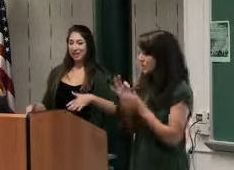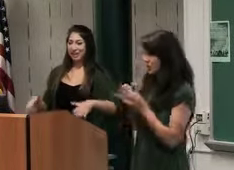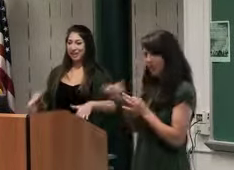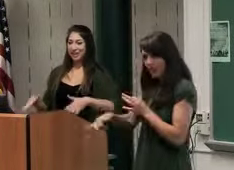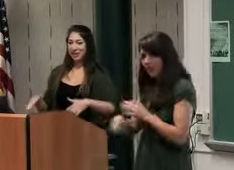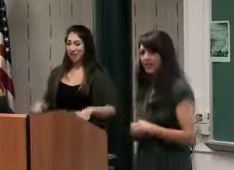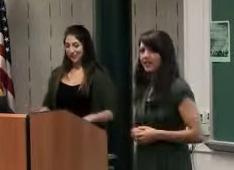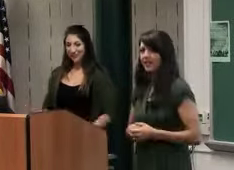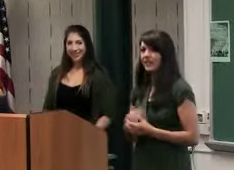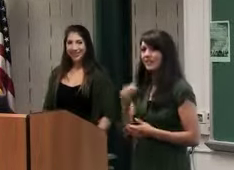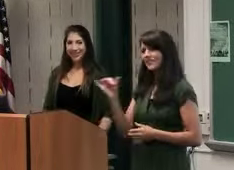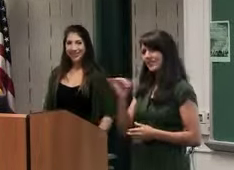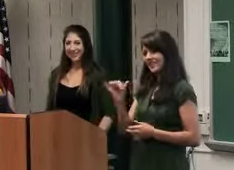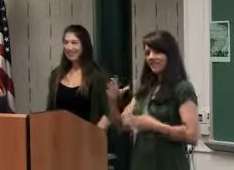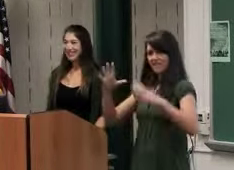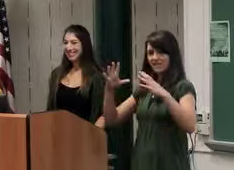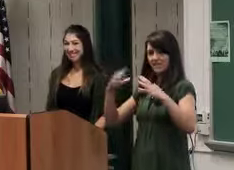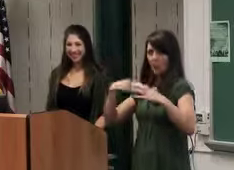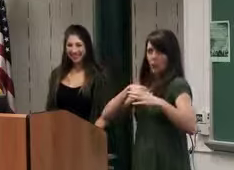like vacation interpreters.